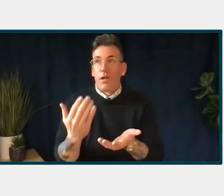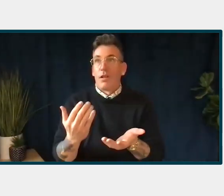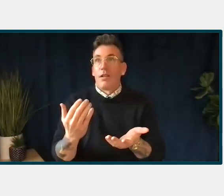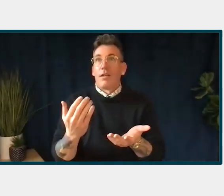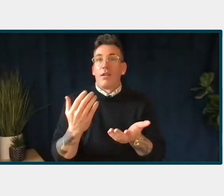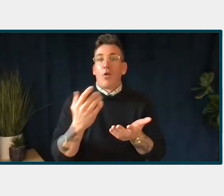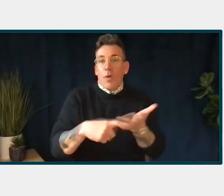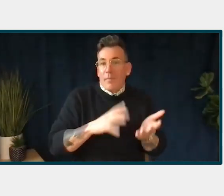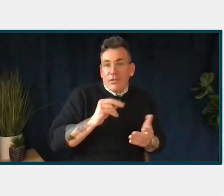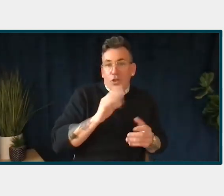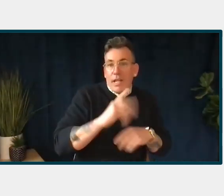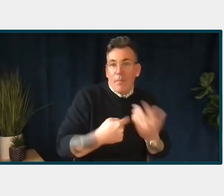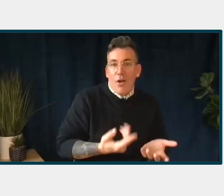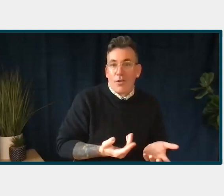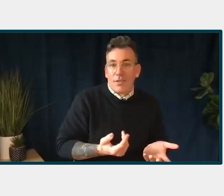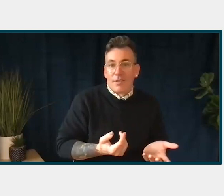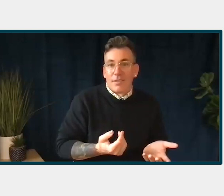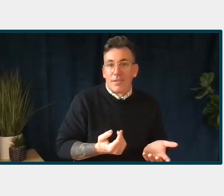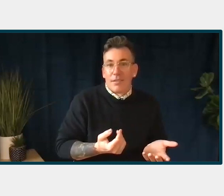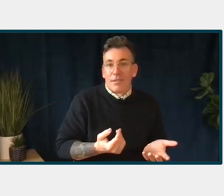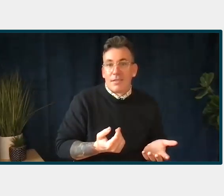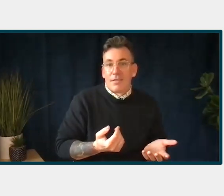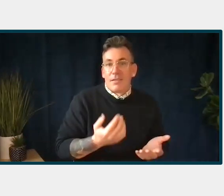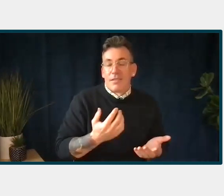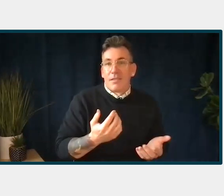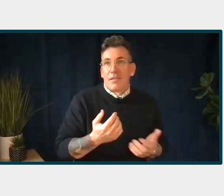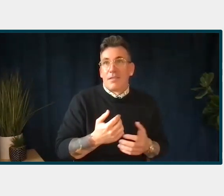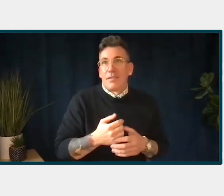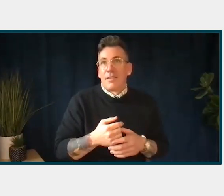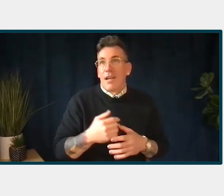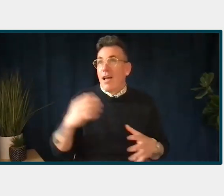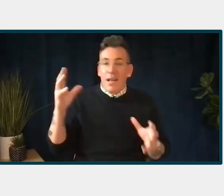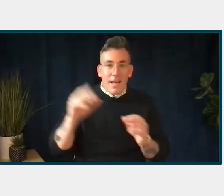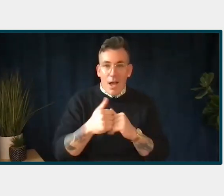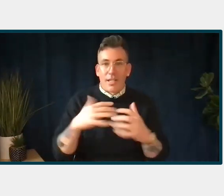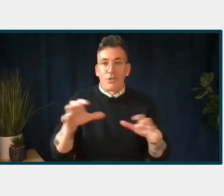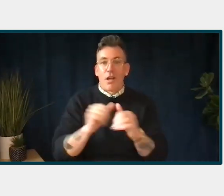to unpack their privilege enough to know what I'm even talking about.